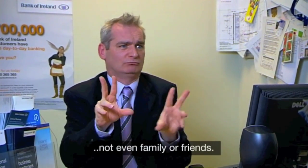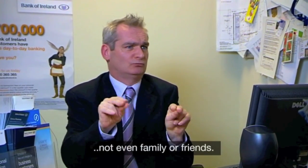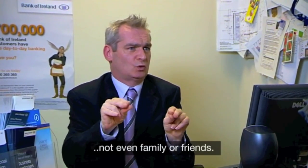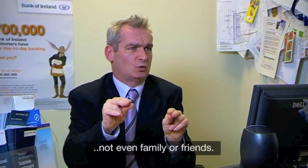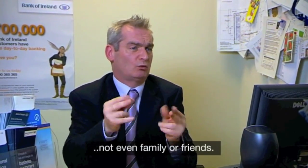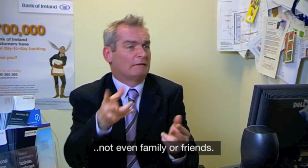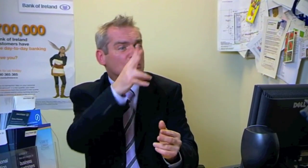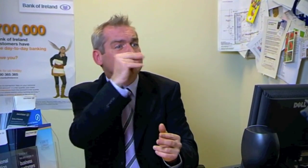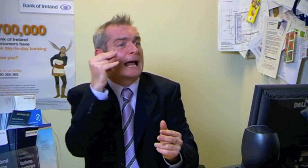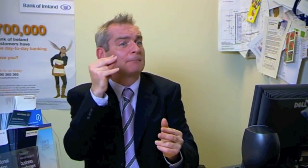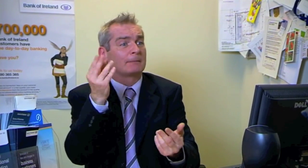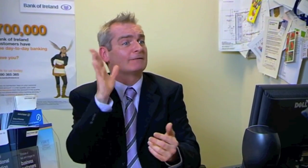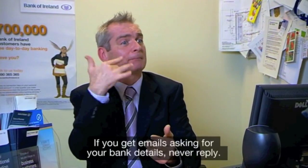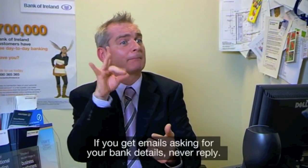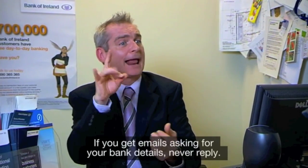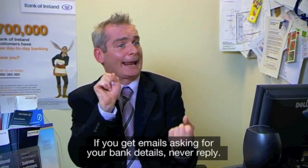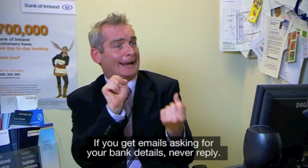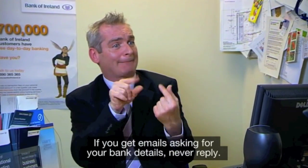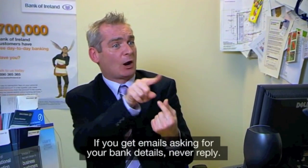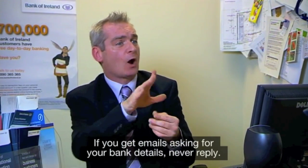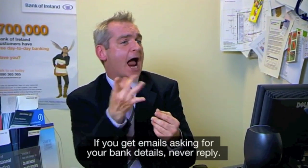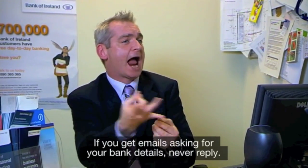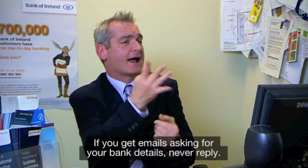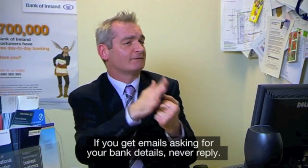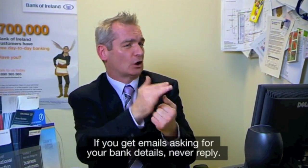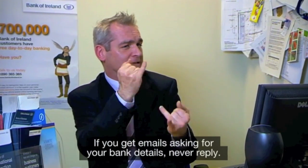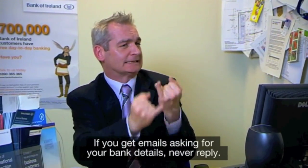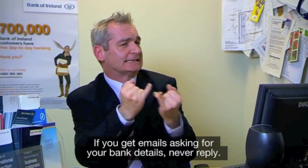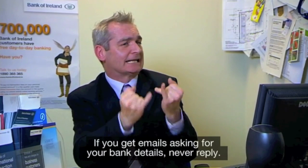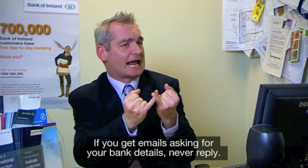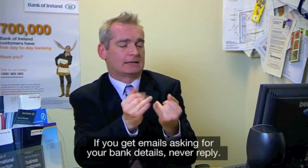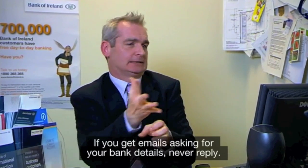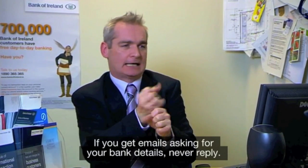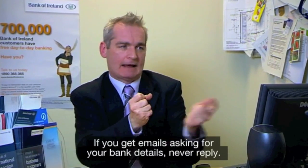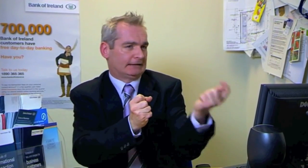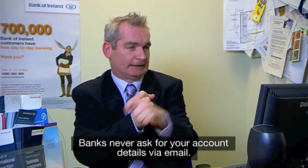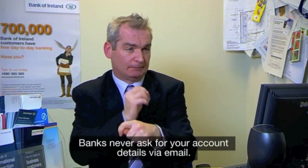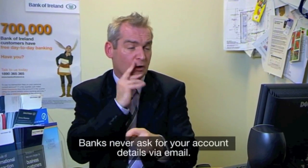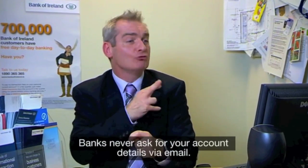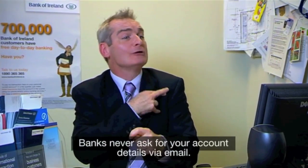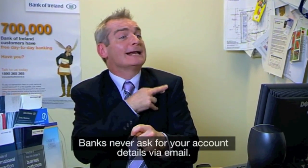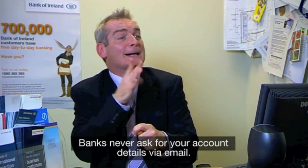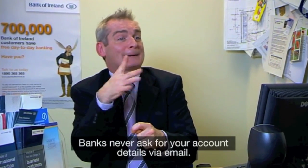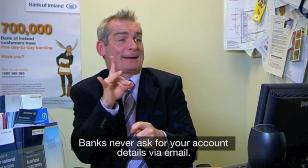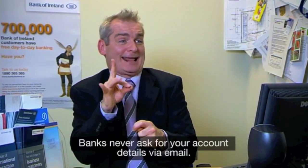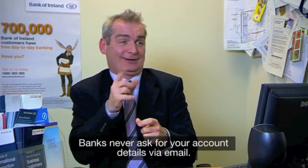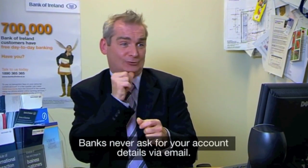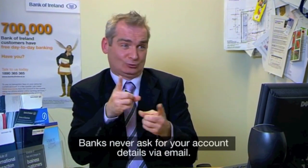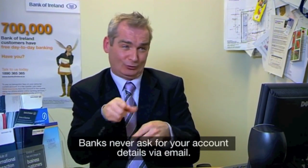friends. If you get emails asking for your bank details, never reply. Banks never ask for your account details via